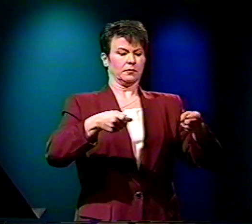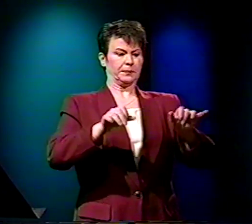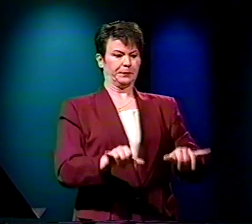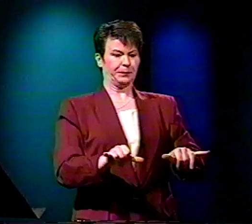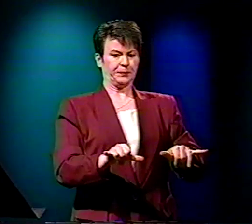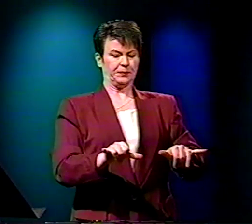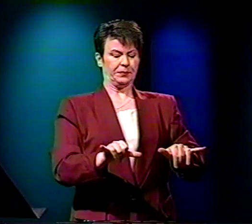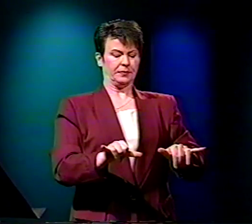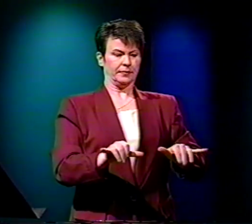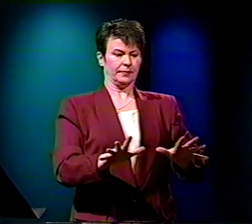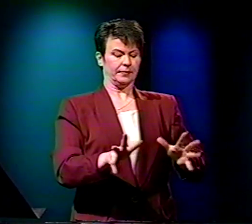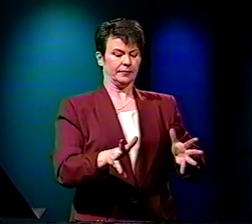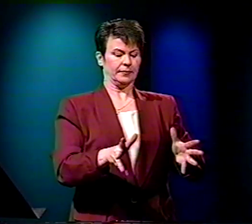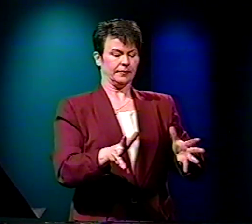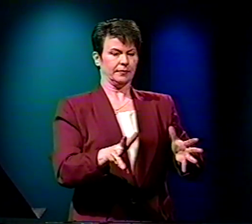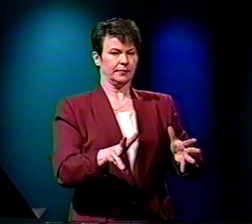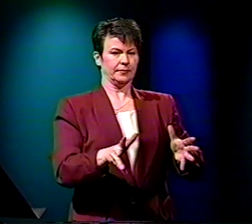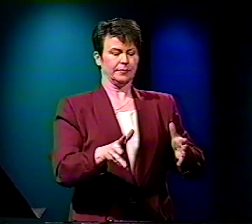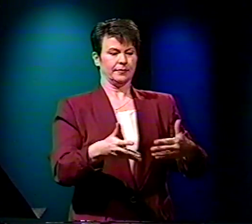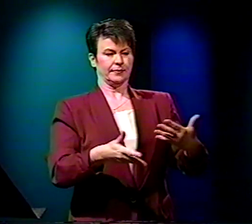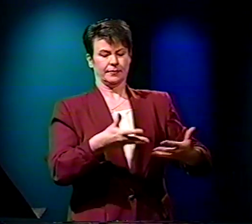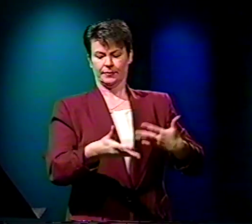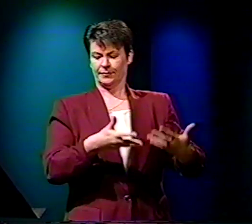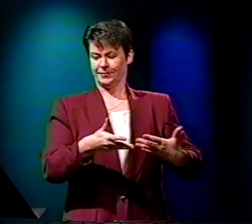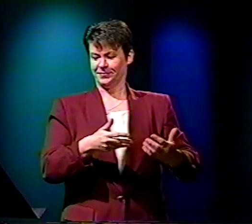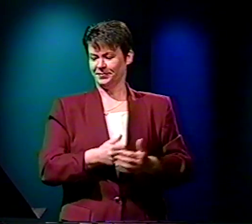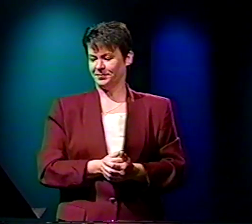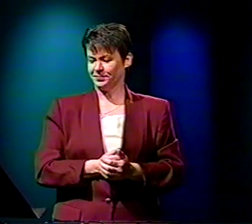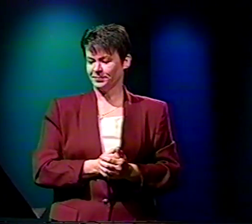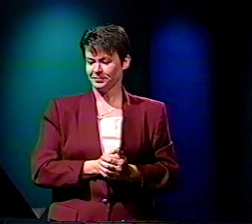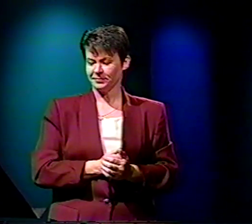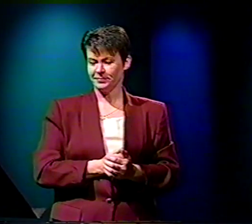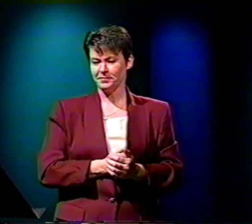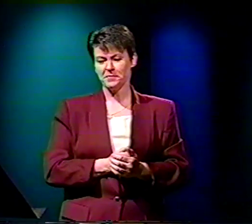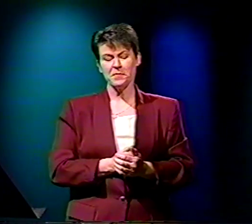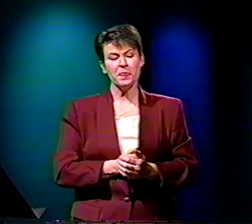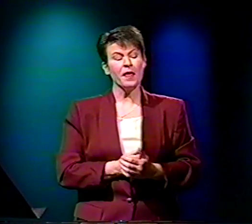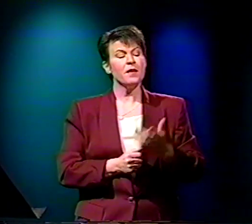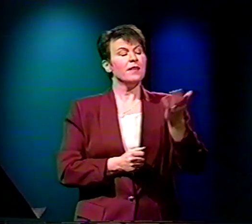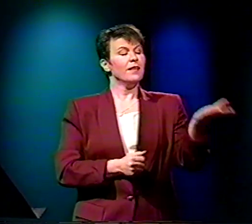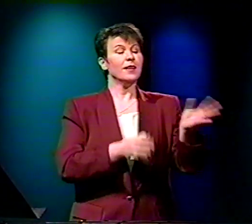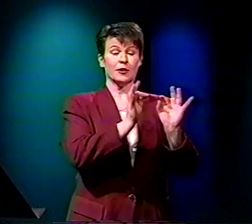to my message. I have to maintain that same exact thing that I had just told the interpreter.